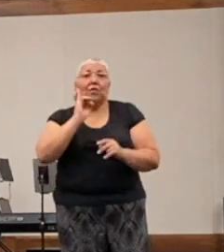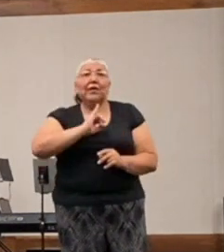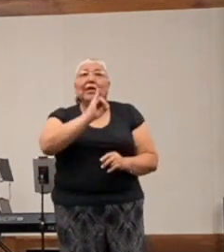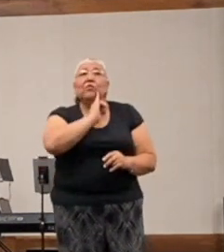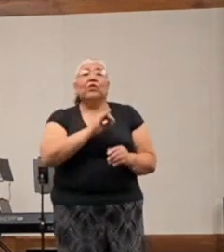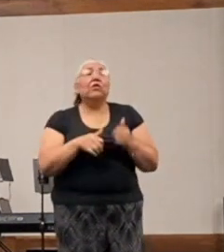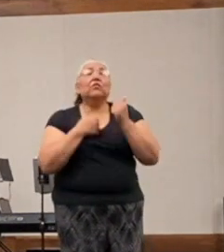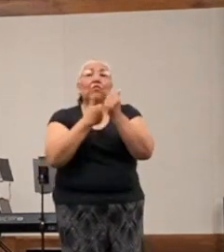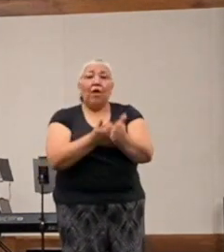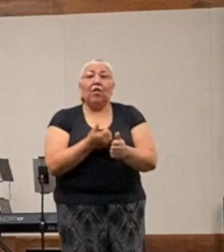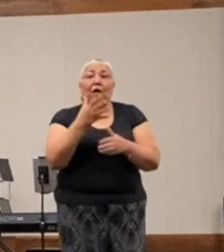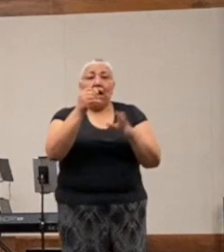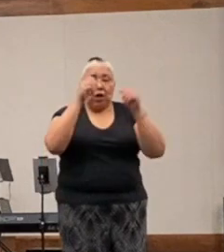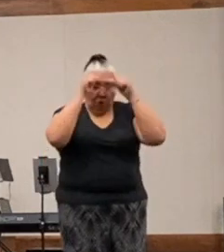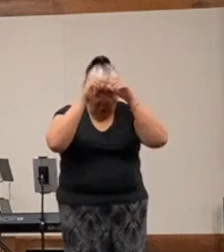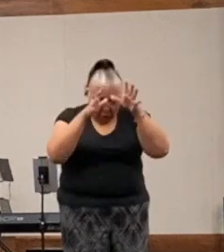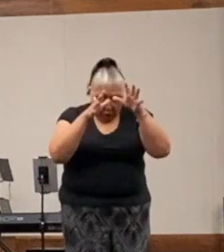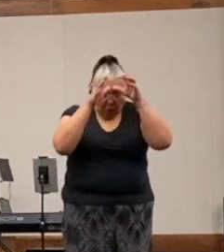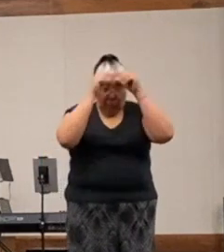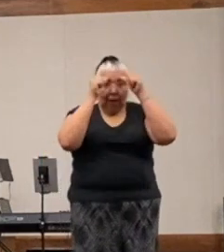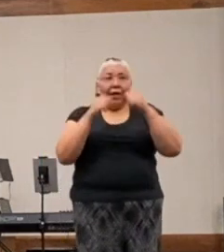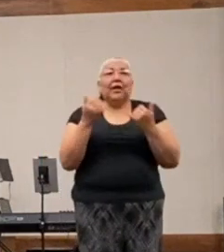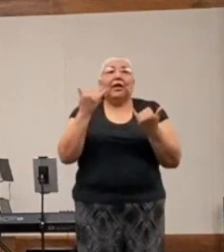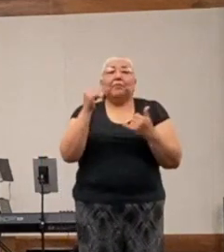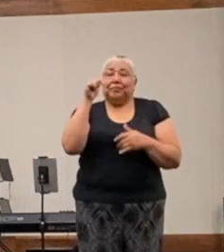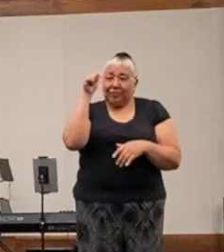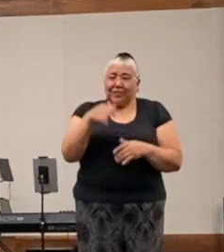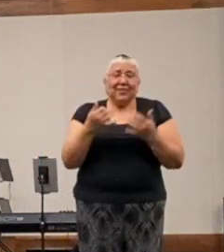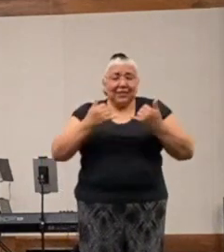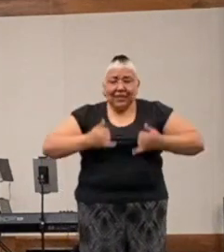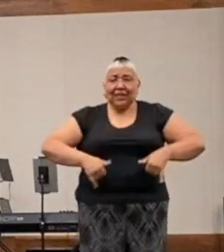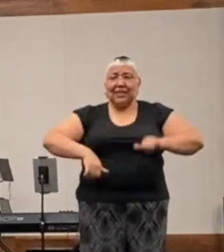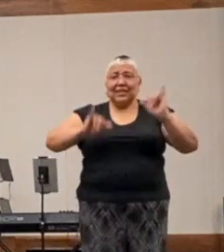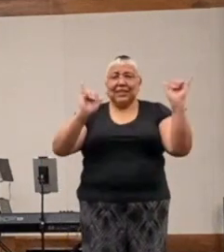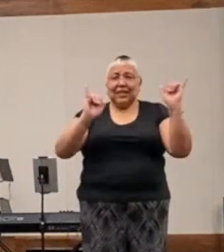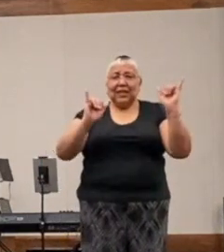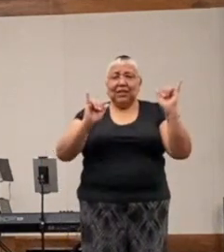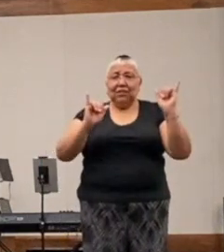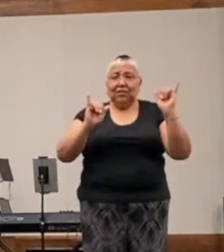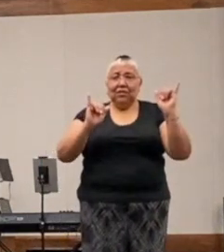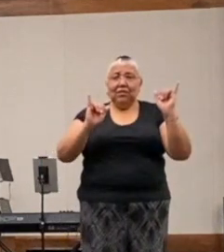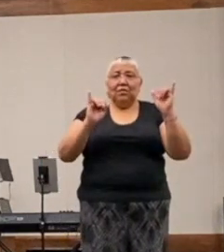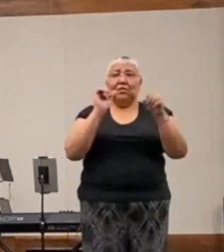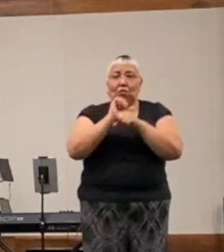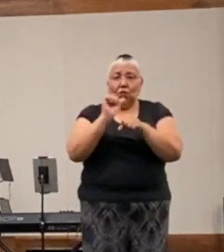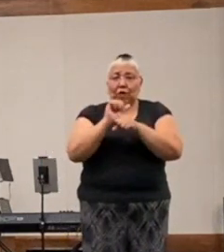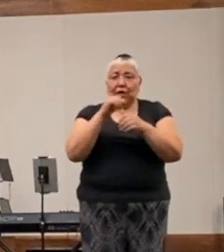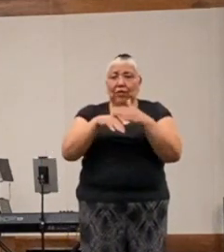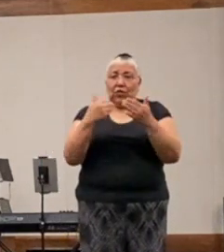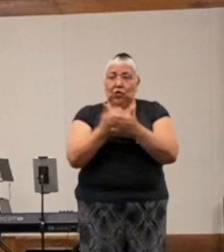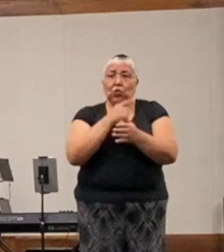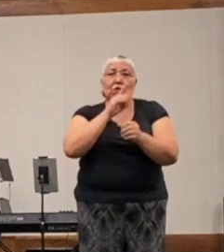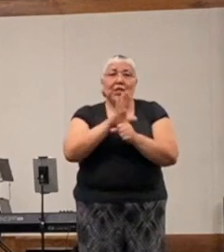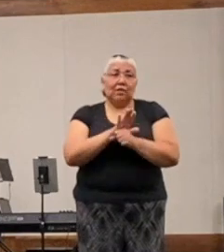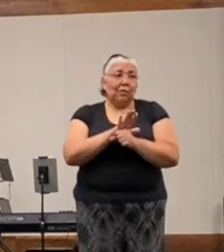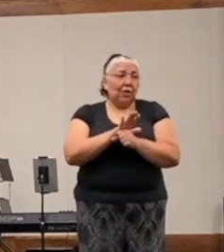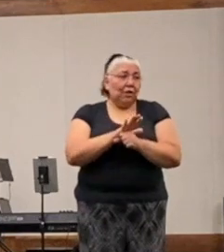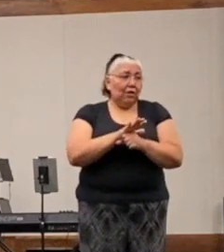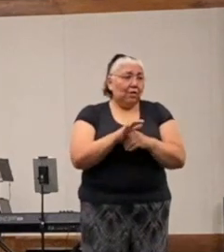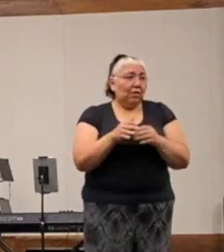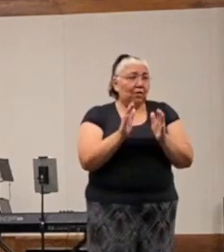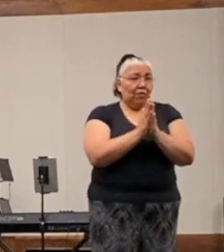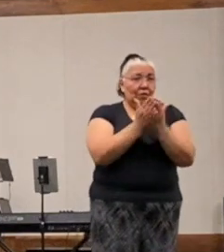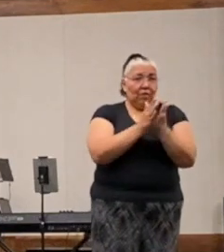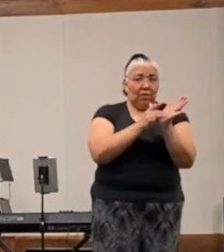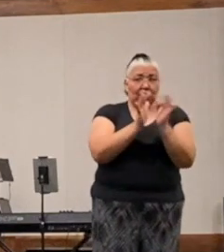to follow and to obey. And this is still a principle in work today in the New Testament era. We see